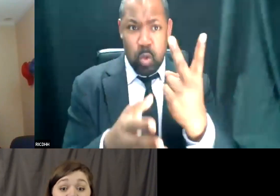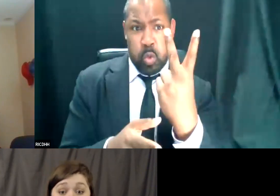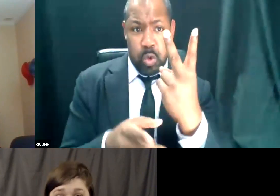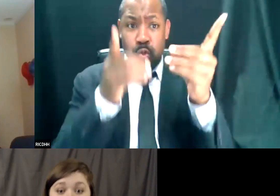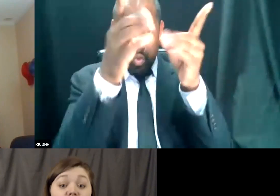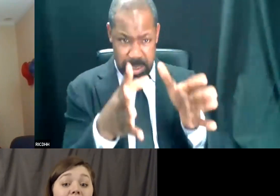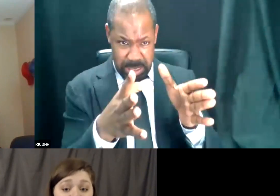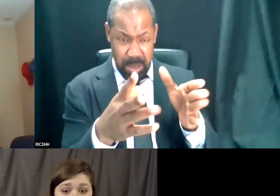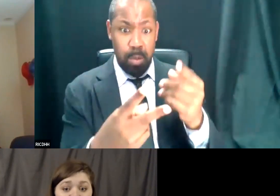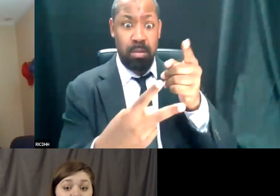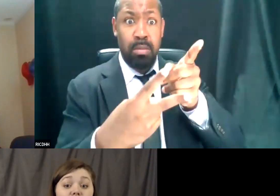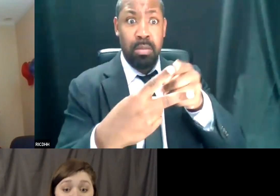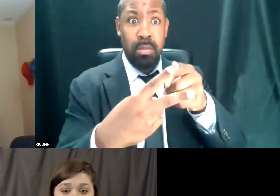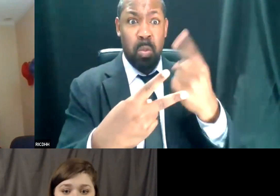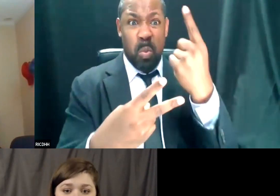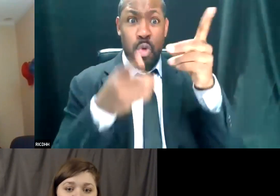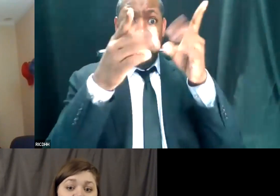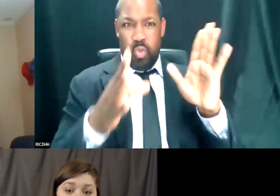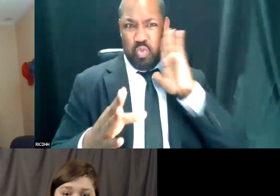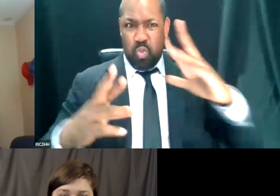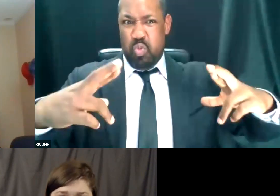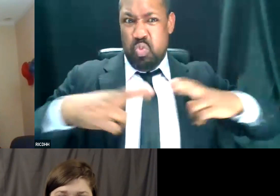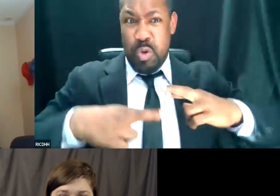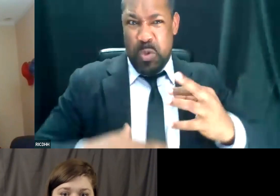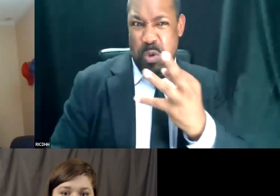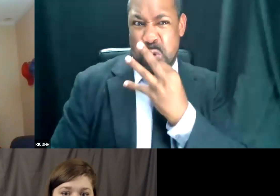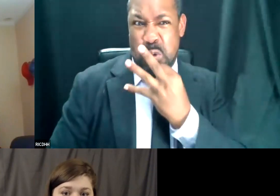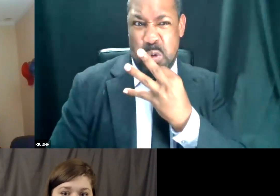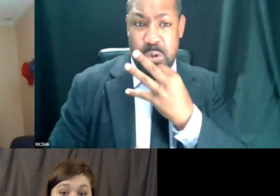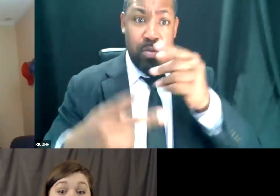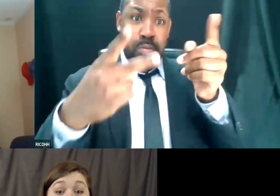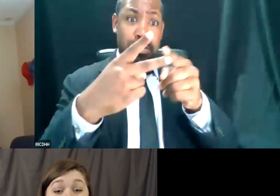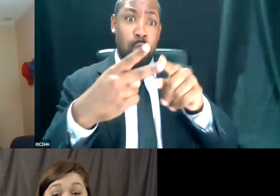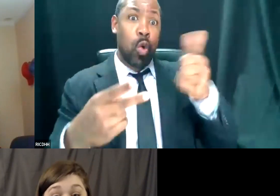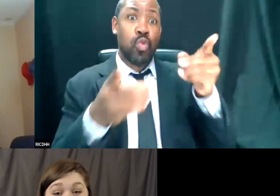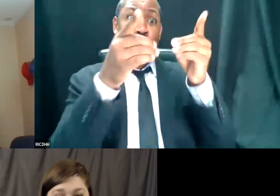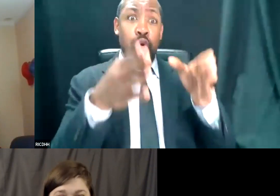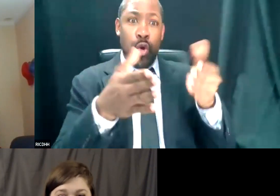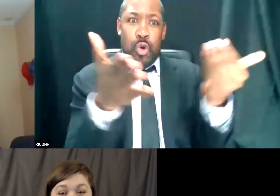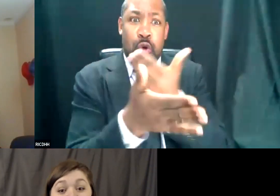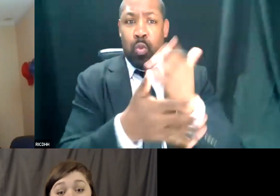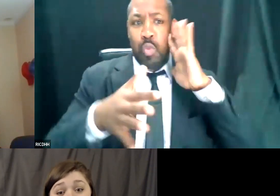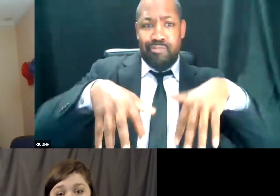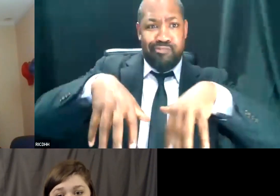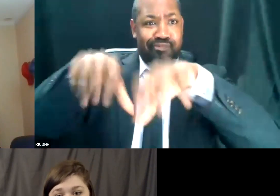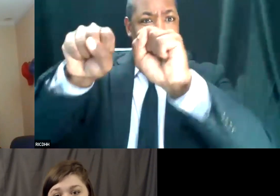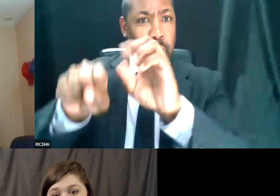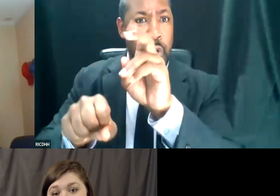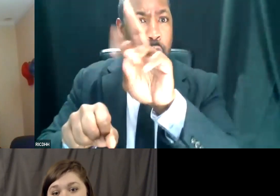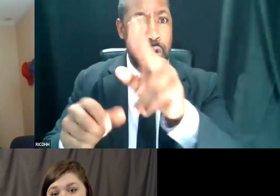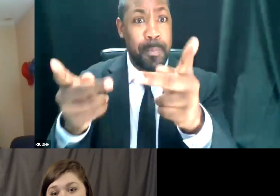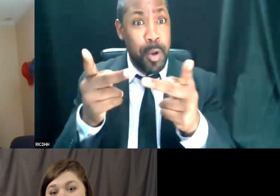And we have the director, 2 directors. The first one will be retiring soon, and the other